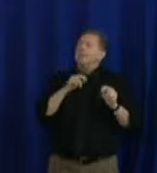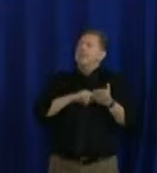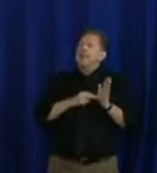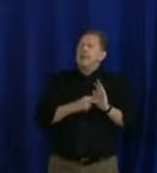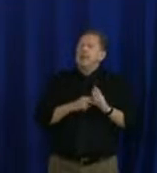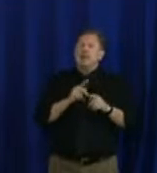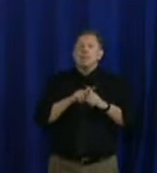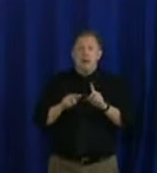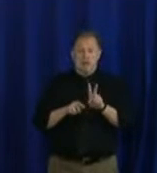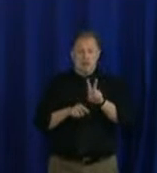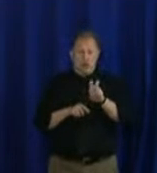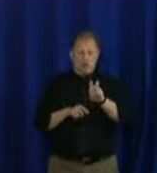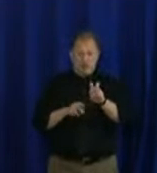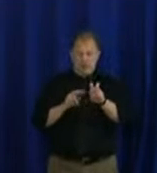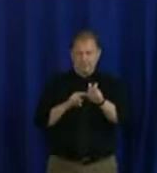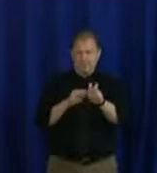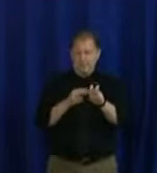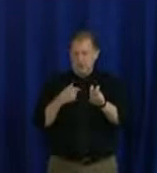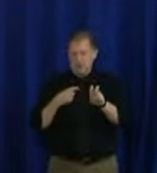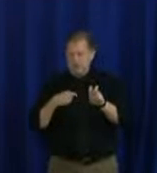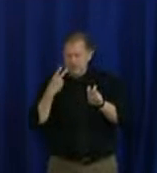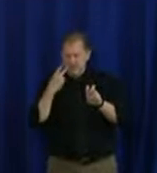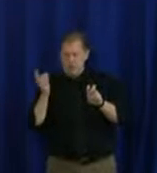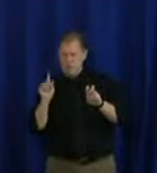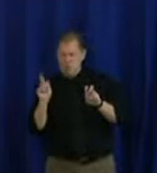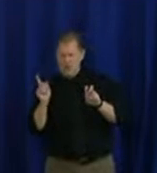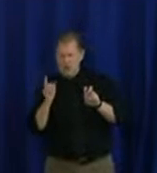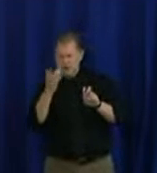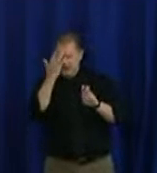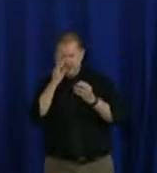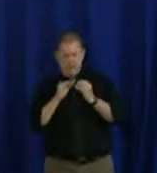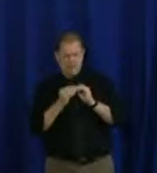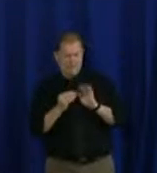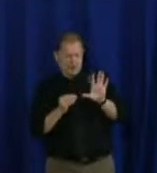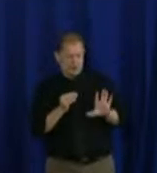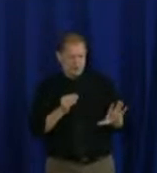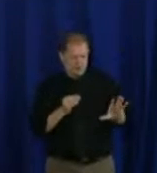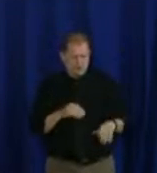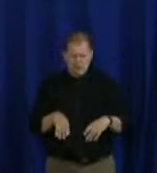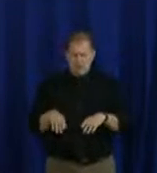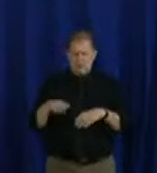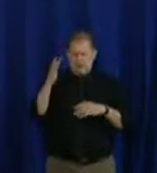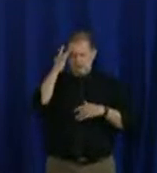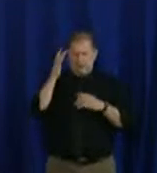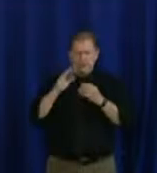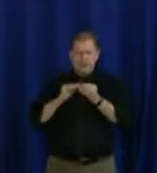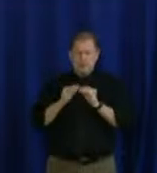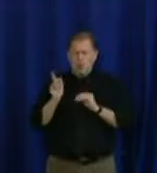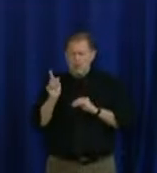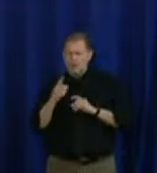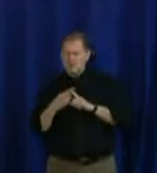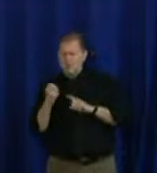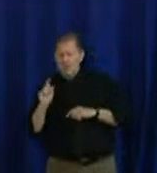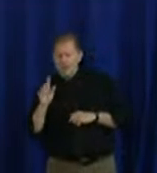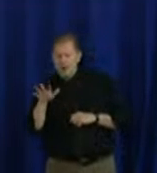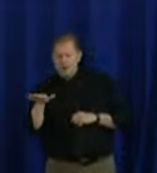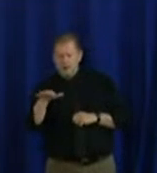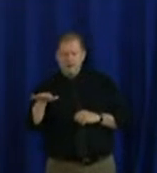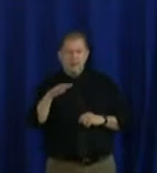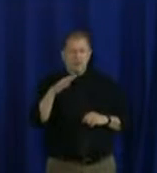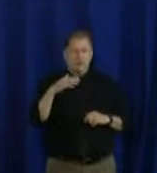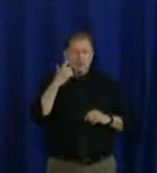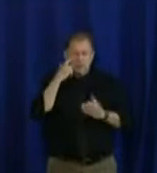is look at our local epidemiology, our local data, and say what is driving that increase. So if we see,